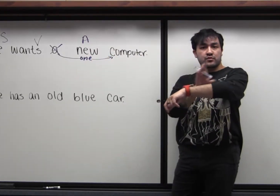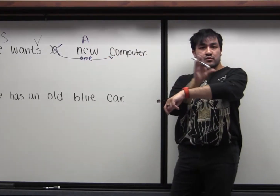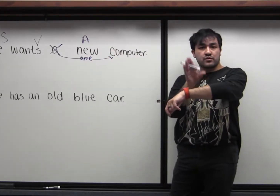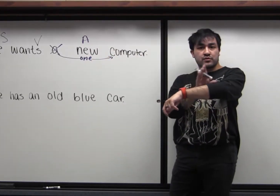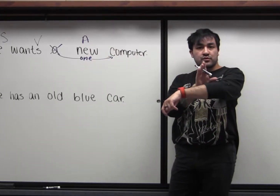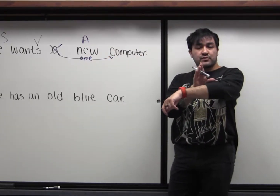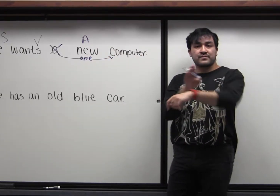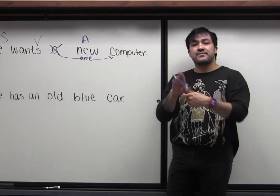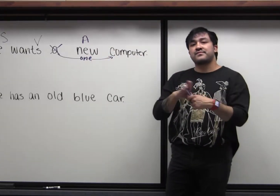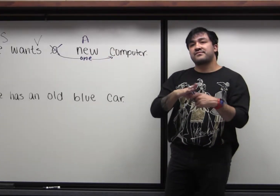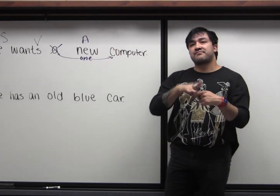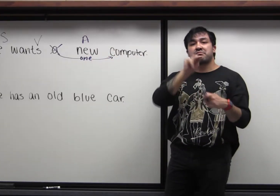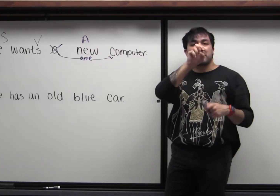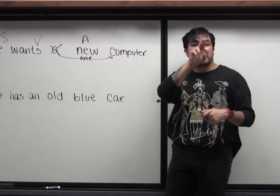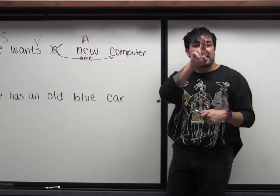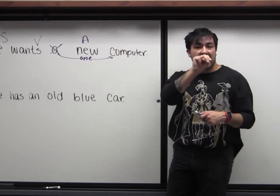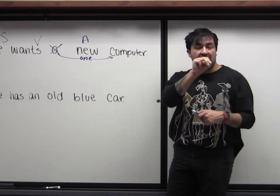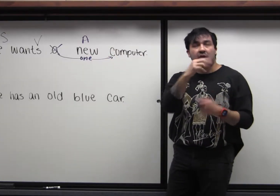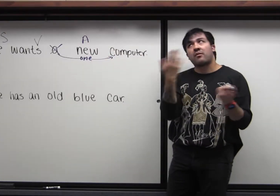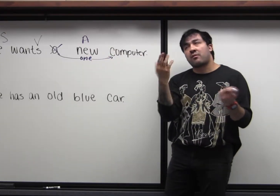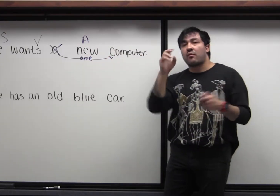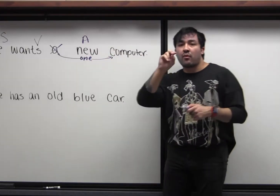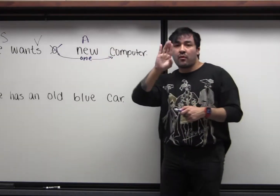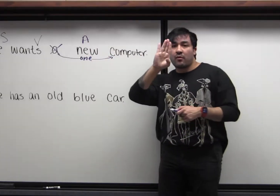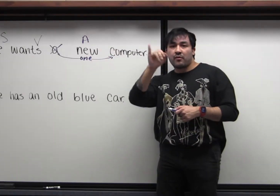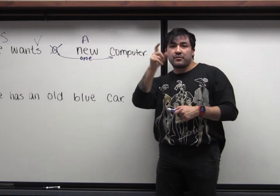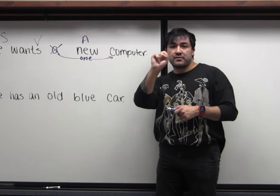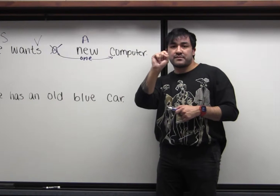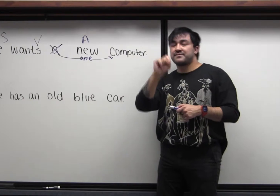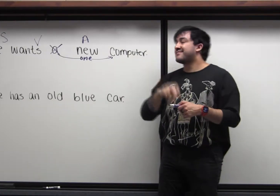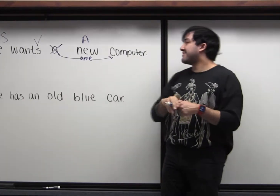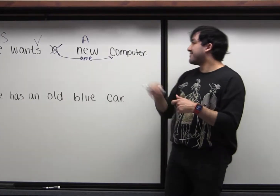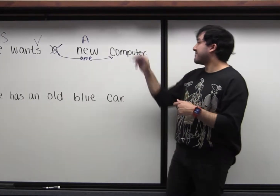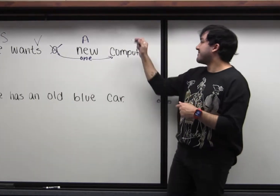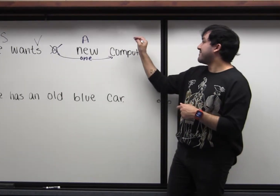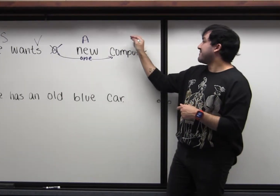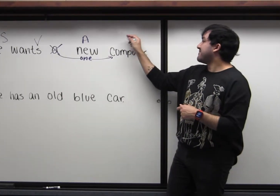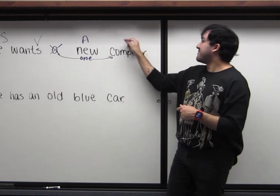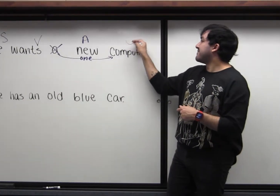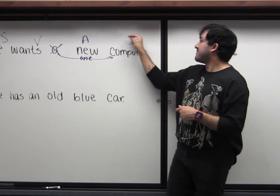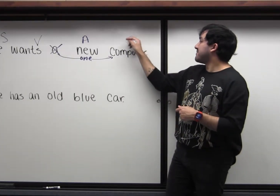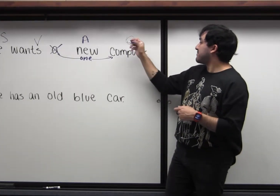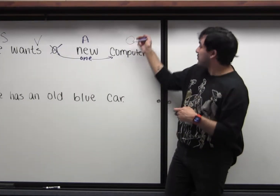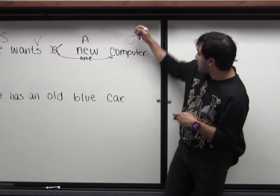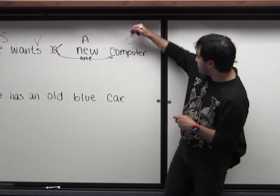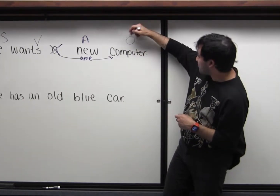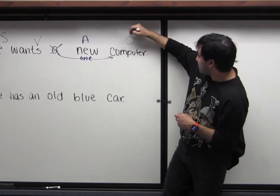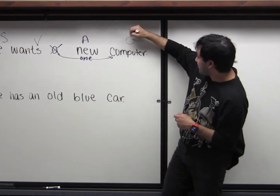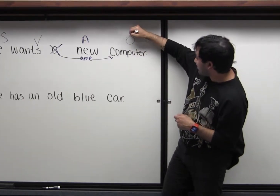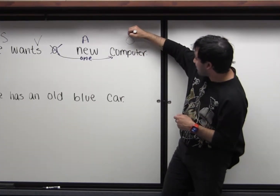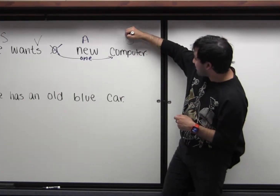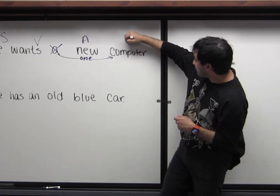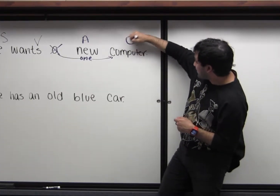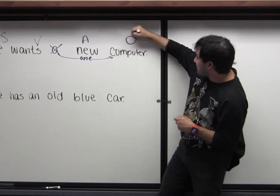And finally, the sign for computer, which is a noun, or in this sentence, we're gonna identify that as the